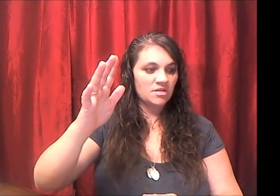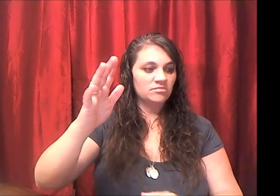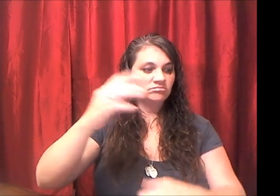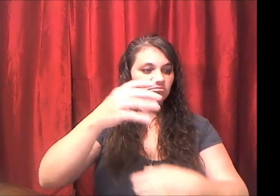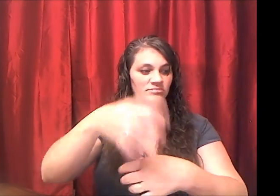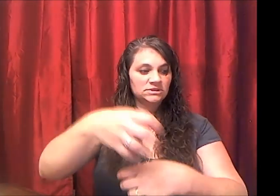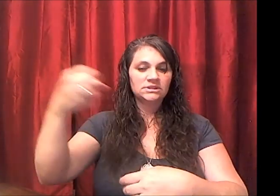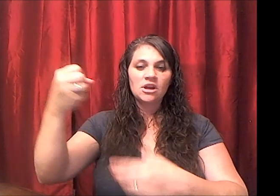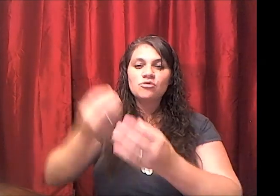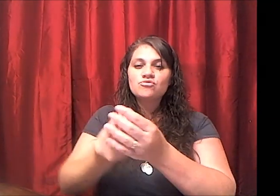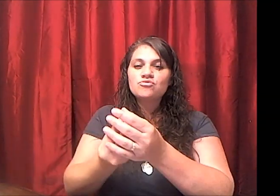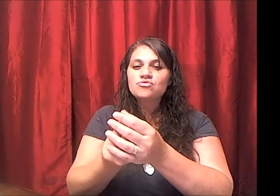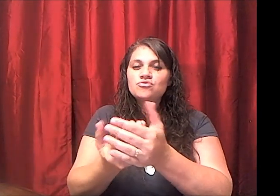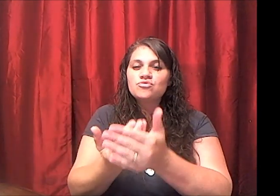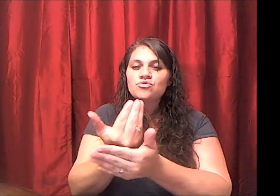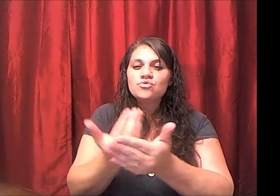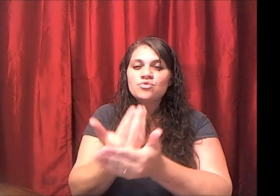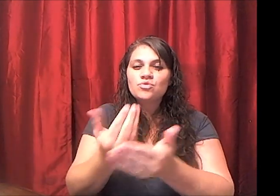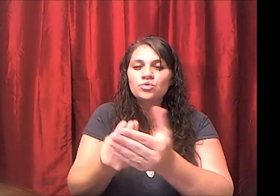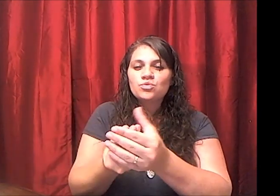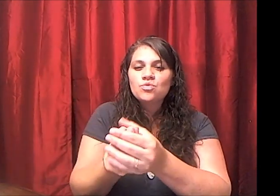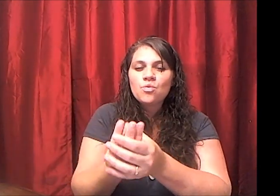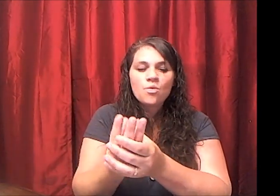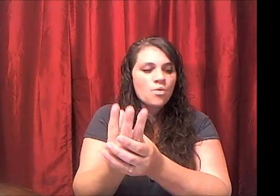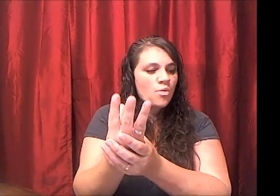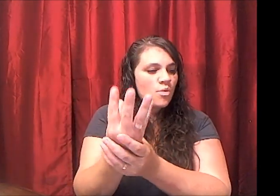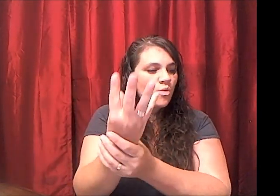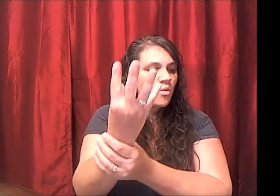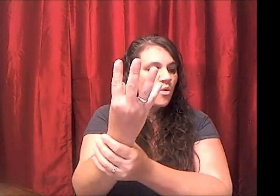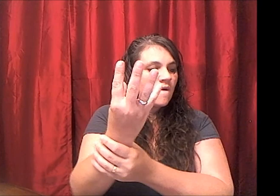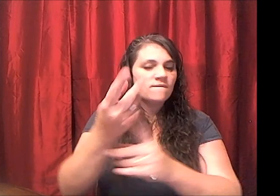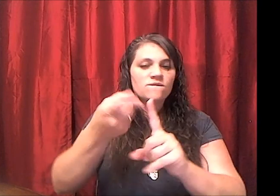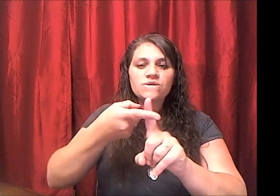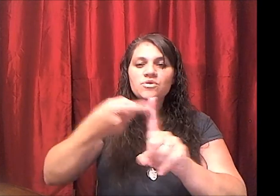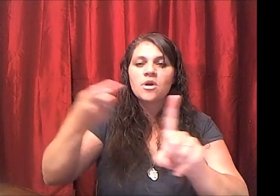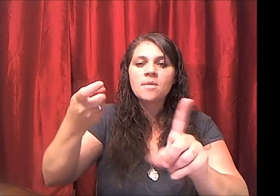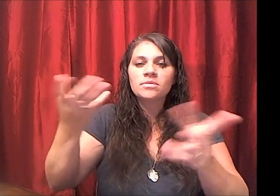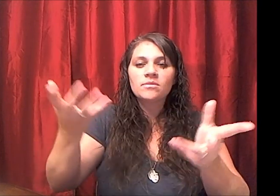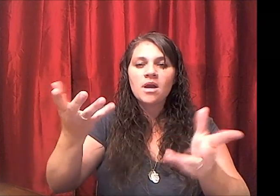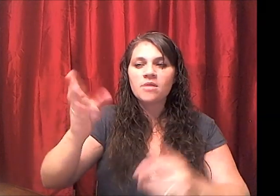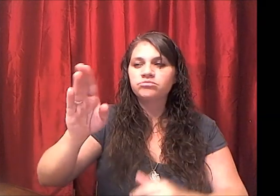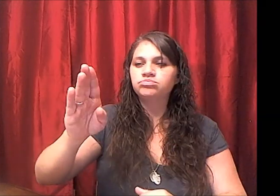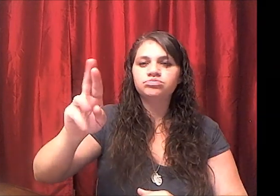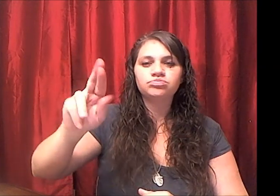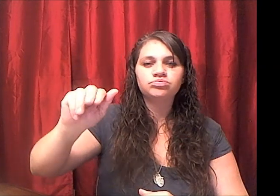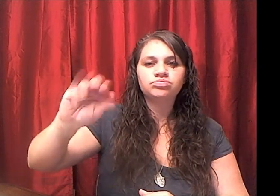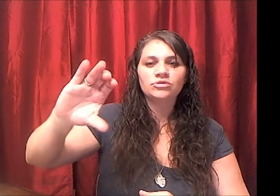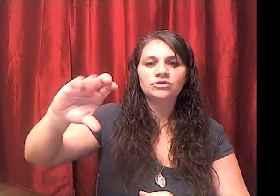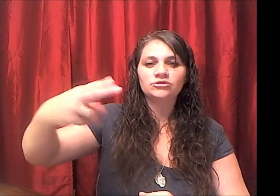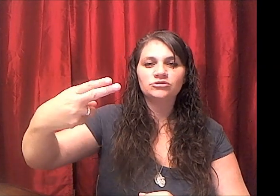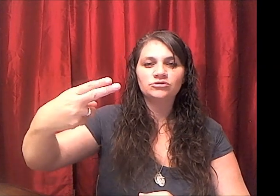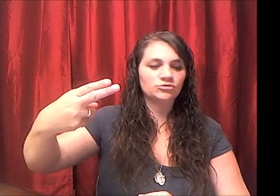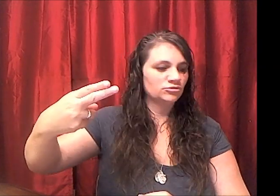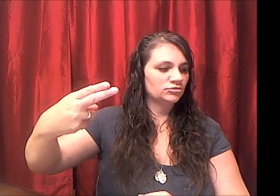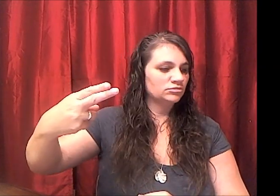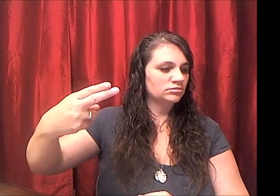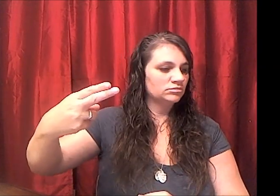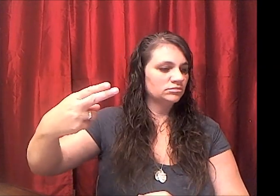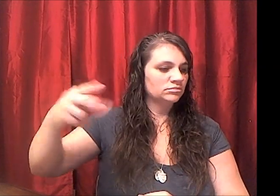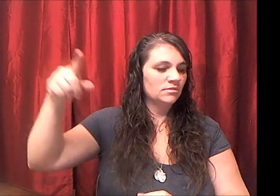much faster. AT&T. Now, if I can get Kangaroo to use cash, that's speed rule. Put the flesh lock line right in